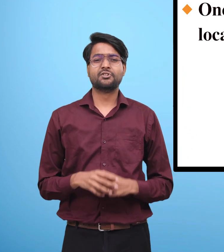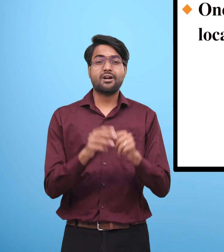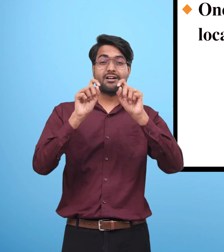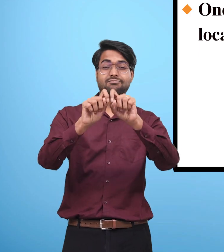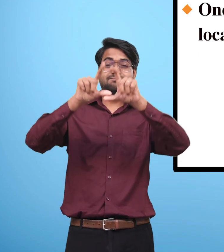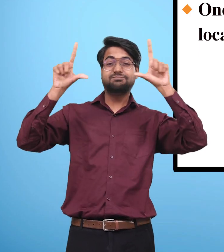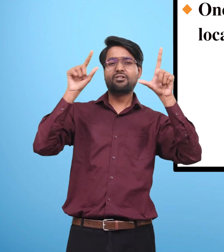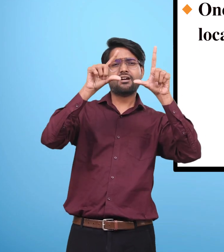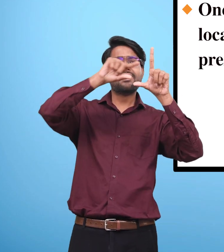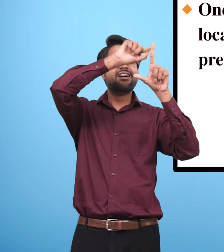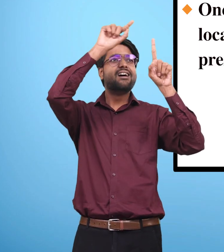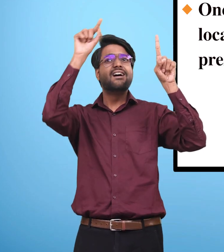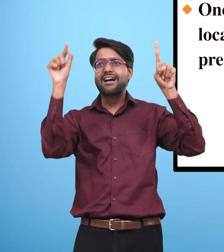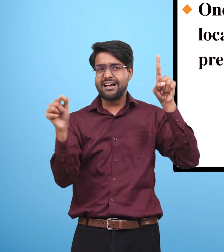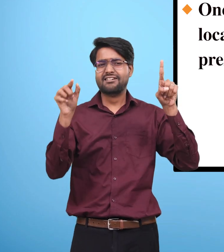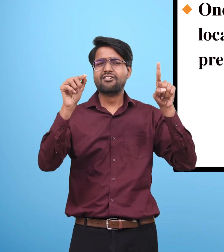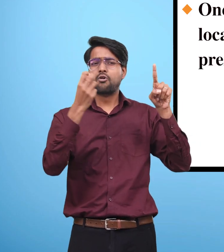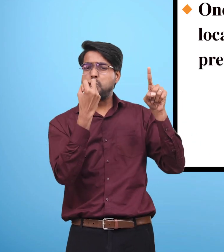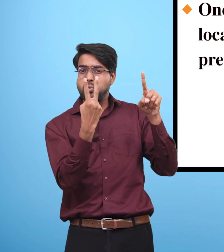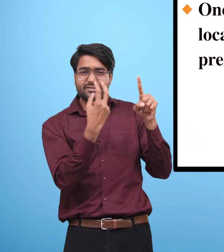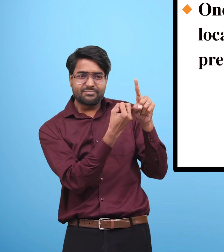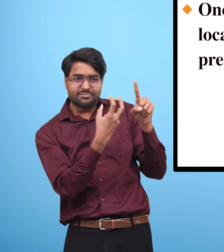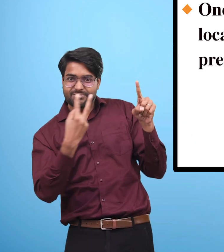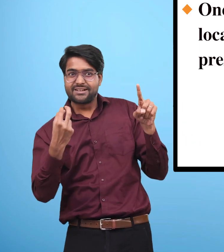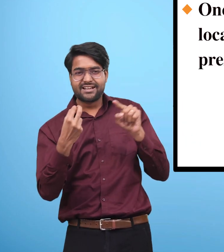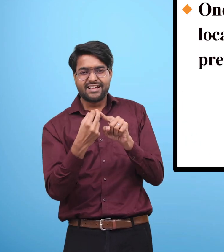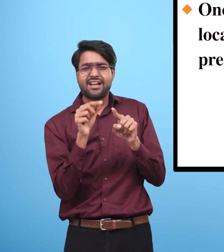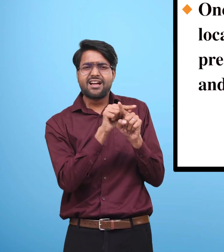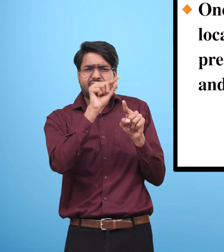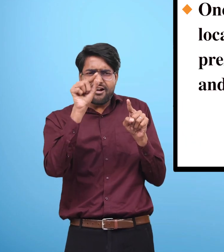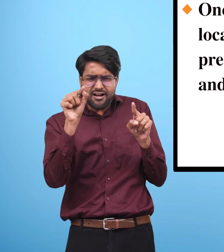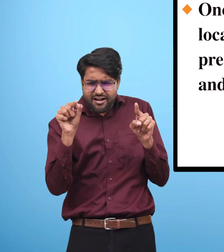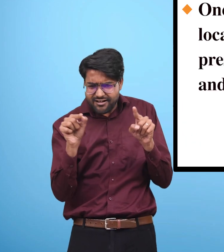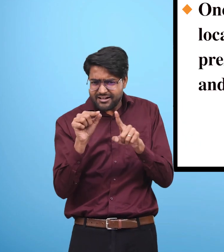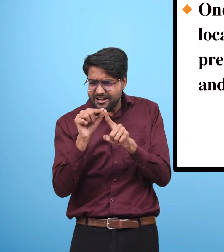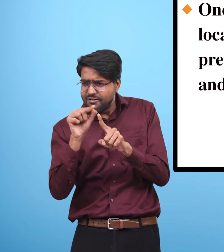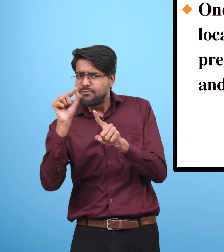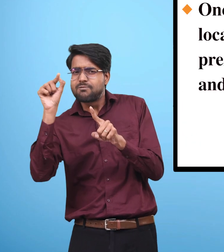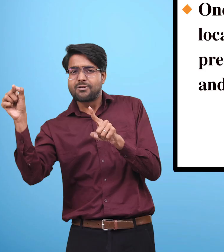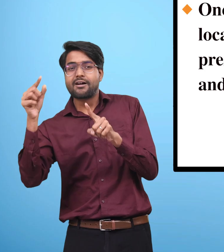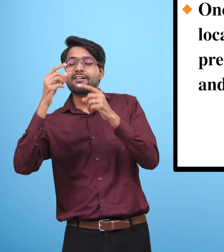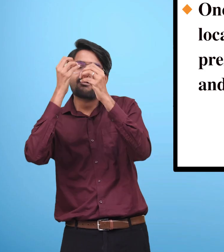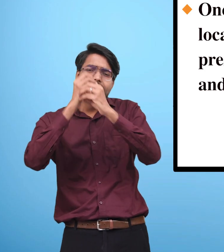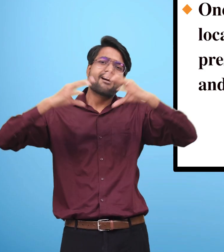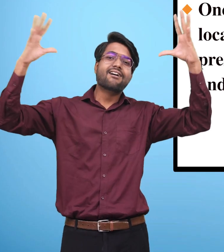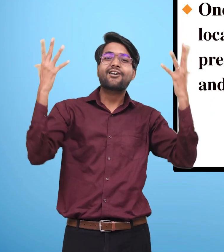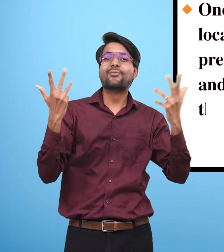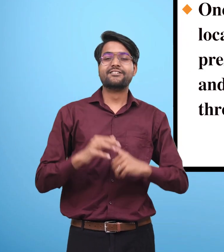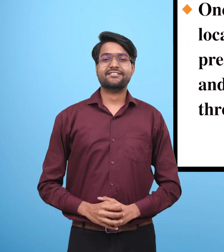Look at the two stars present in the end of the Big Dipper's cup and imagine a straight line passing through